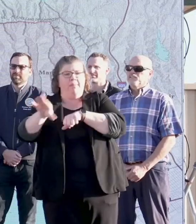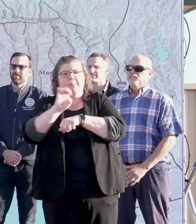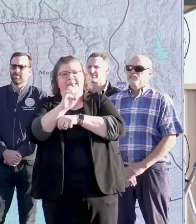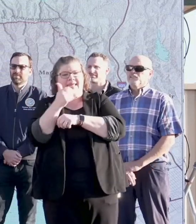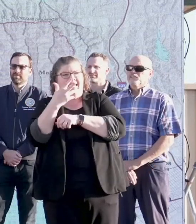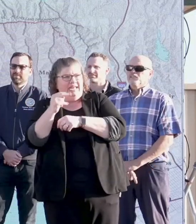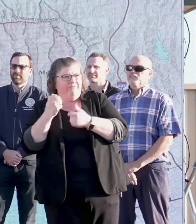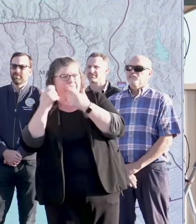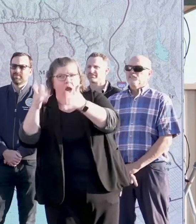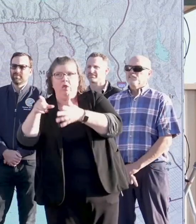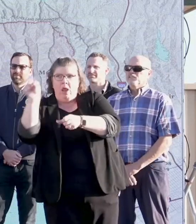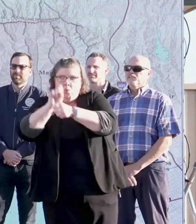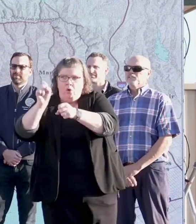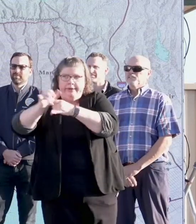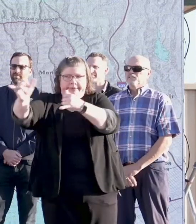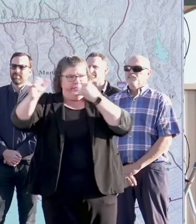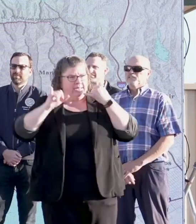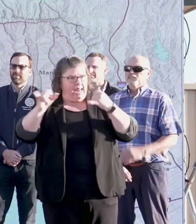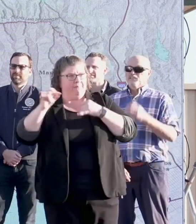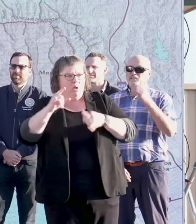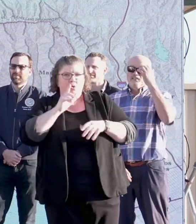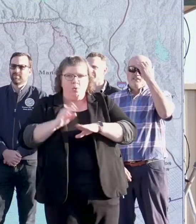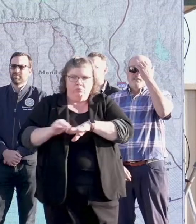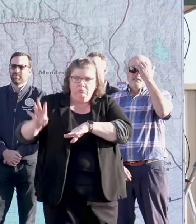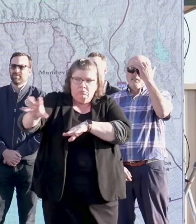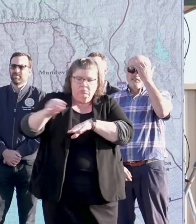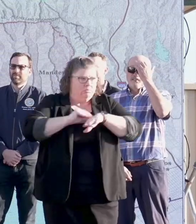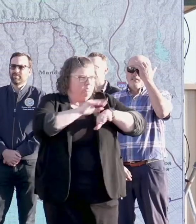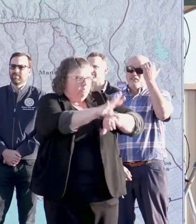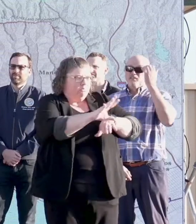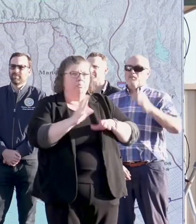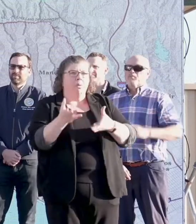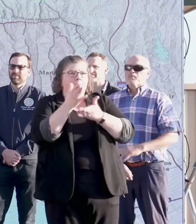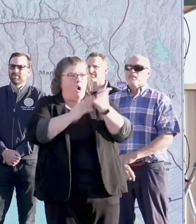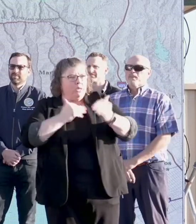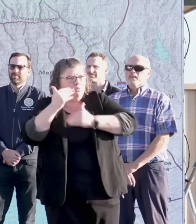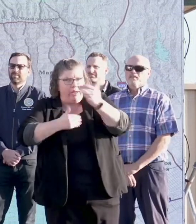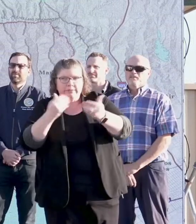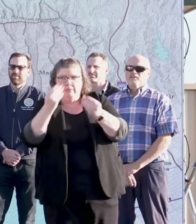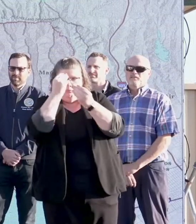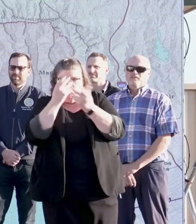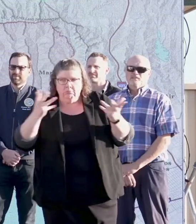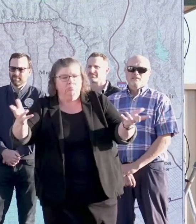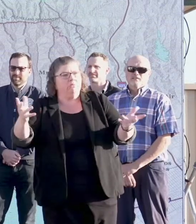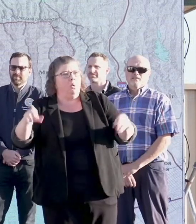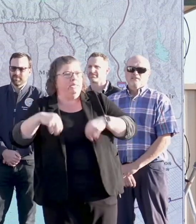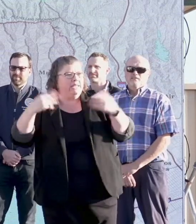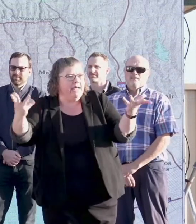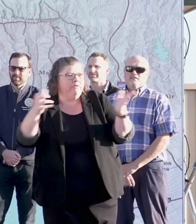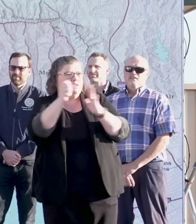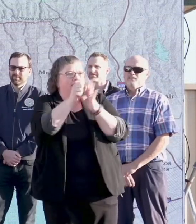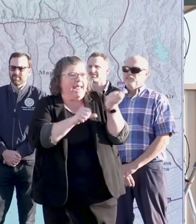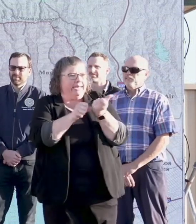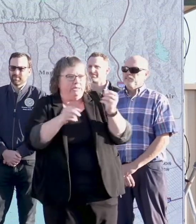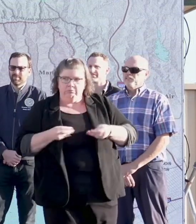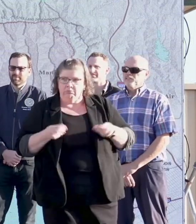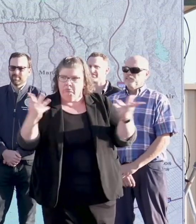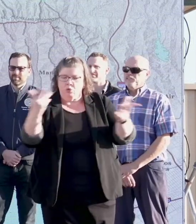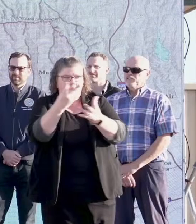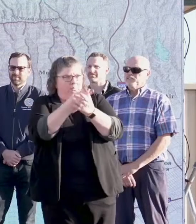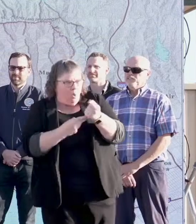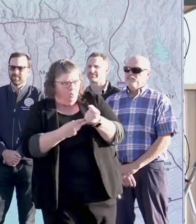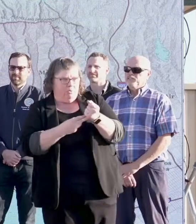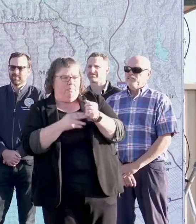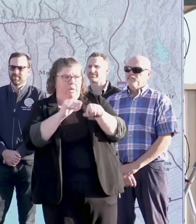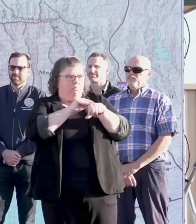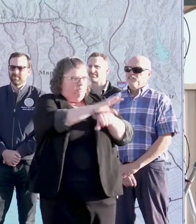they are working to make sure that the voices of these impacted communities are part of that process. So as we deliver state aid, it is being very much shaped